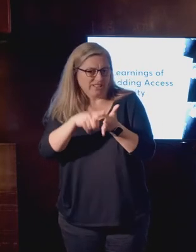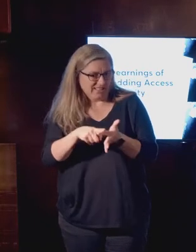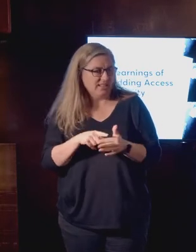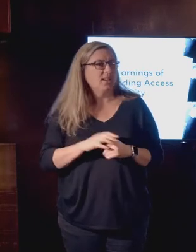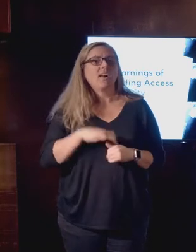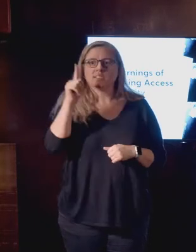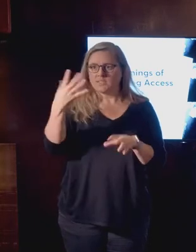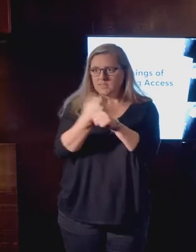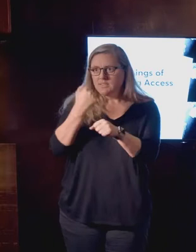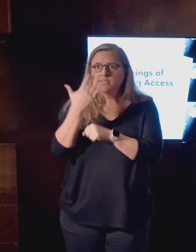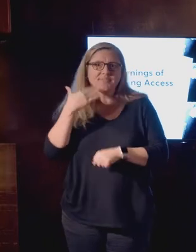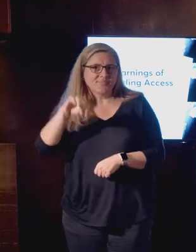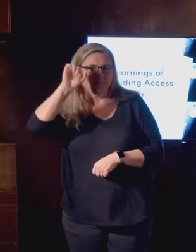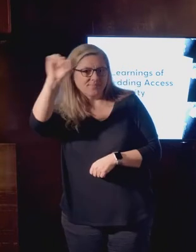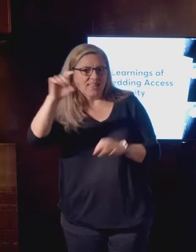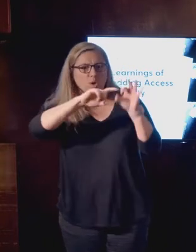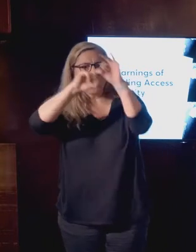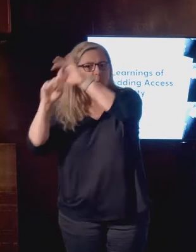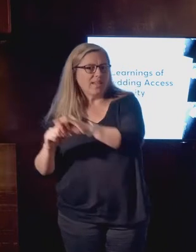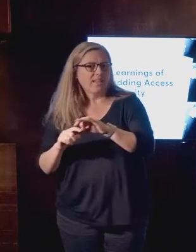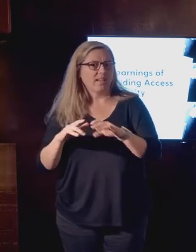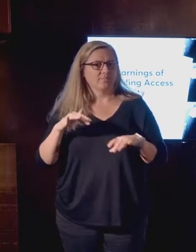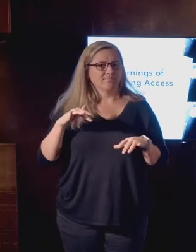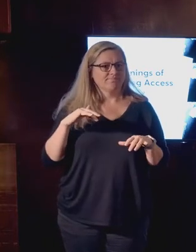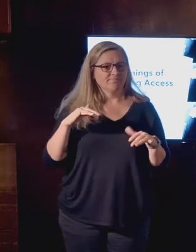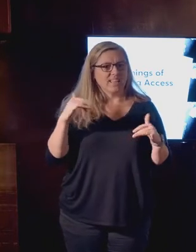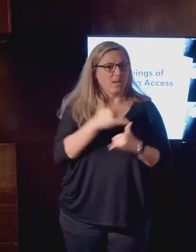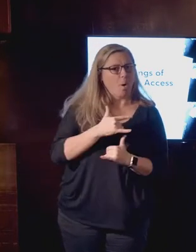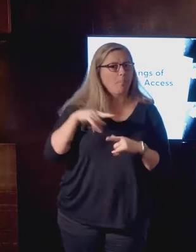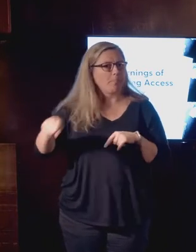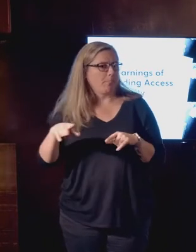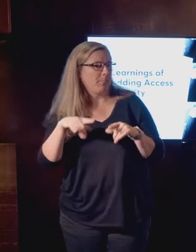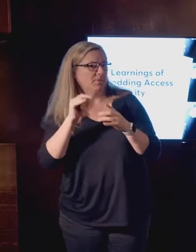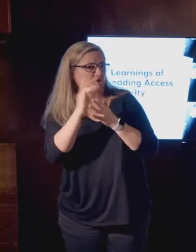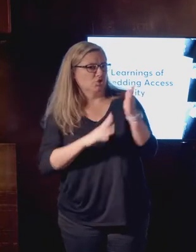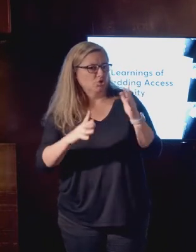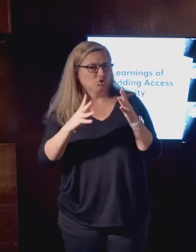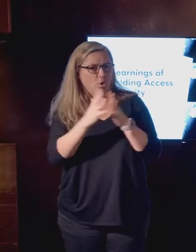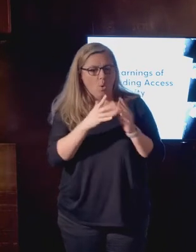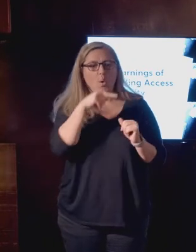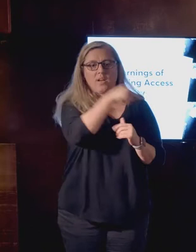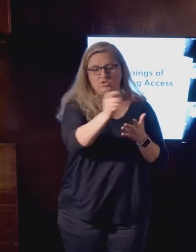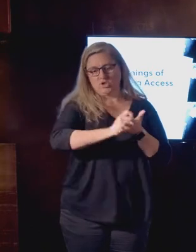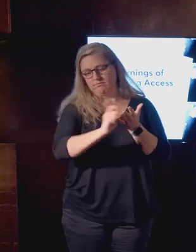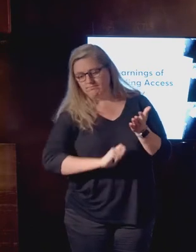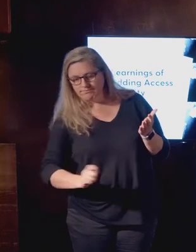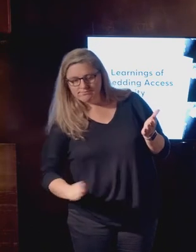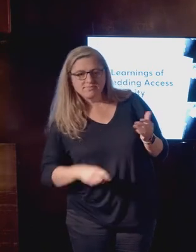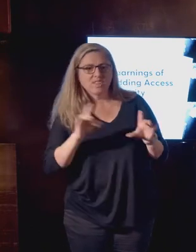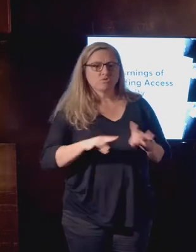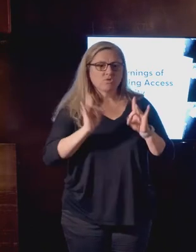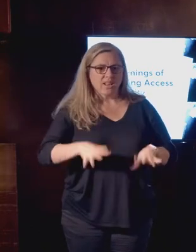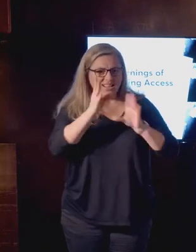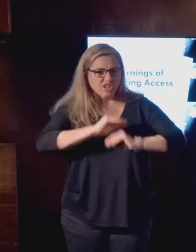2000s for creating feminist queer hip-hop shows. Sarah is a columnist for the Australian Education Union magazine. Welcome,